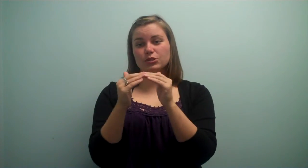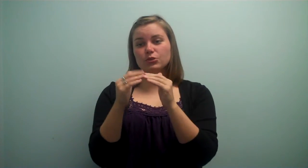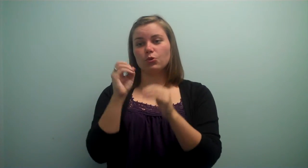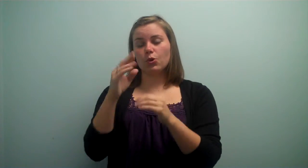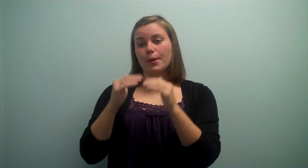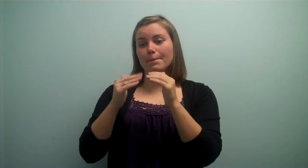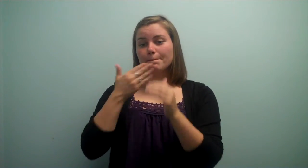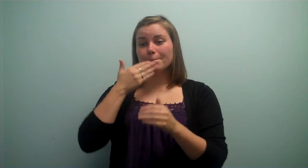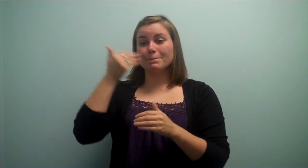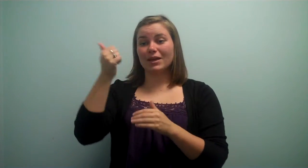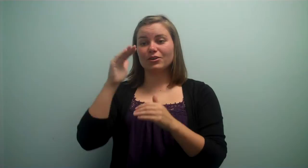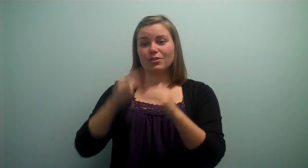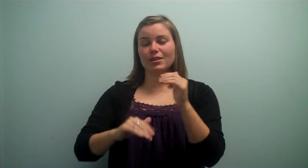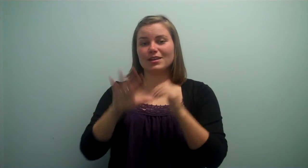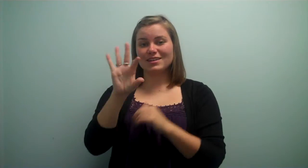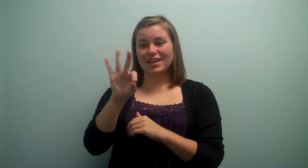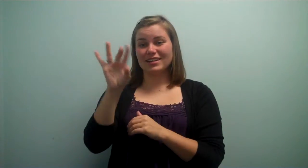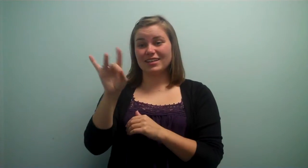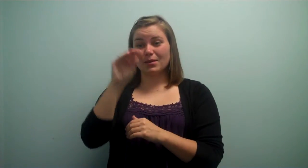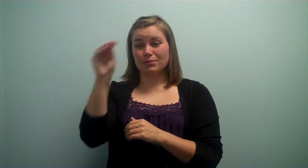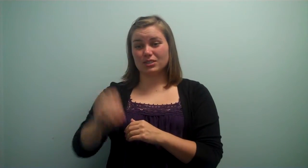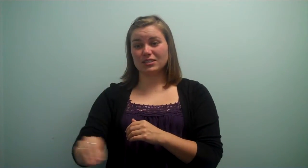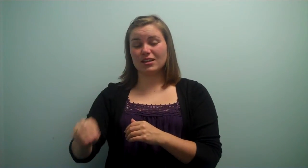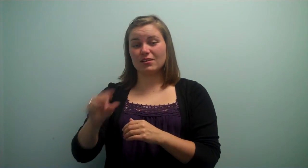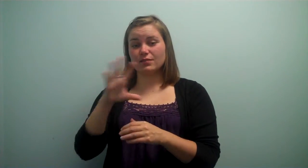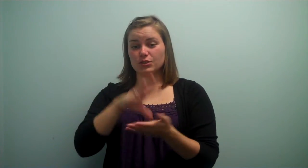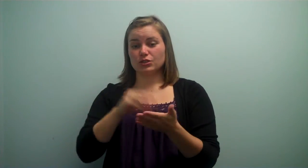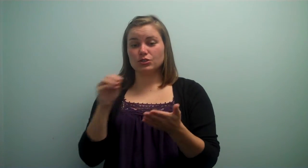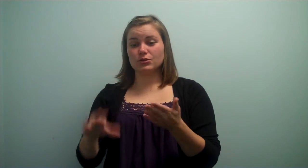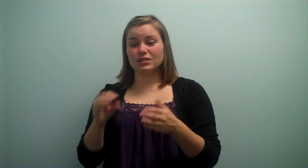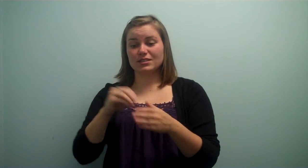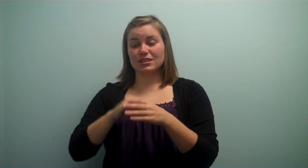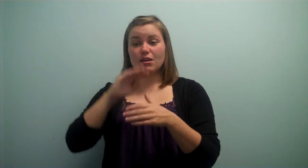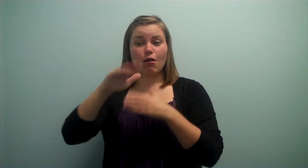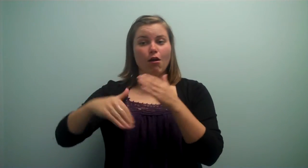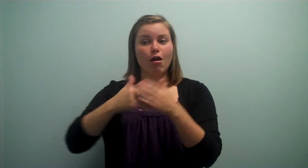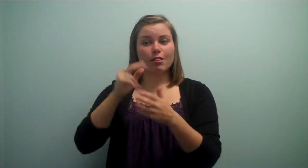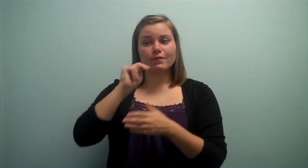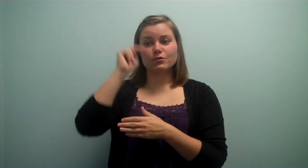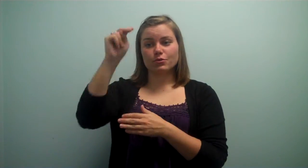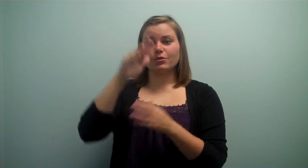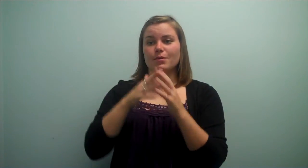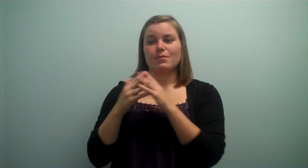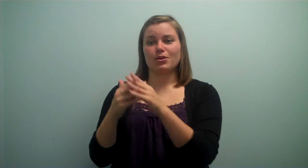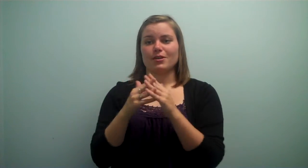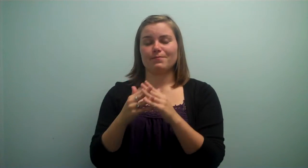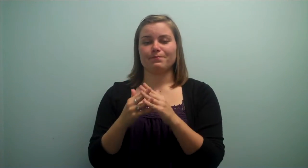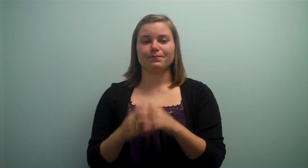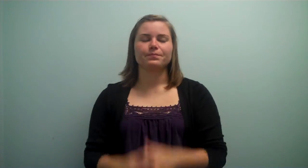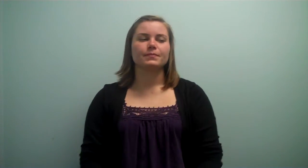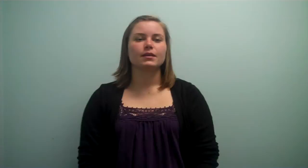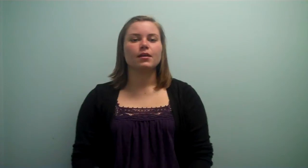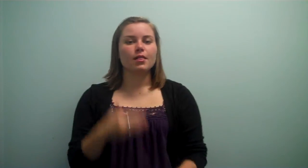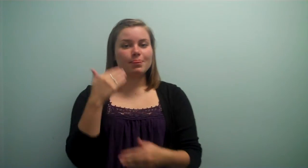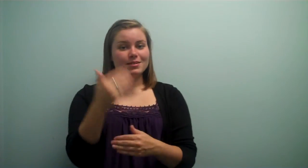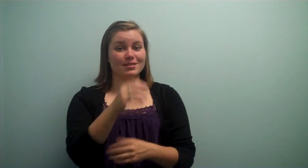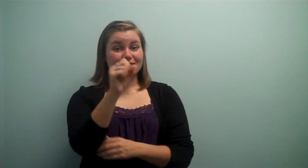than 98% of the students in all of North America." Well, the next term, that student